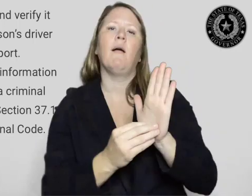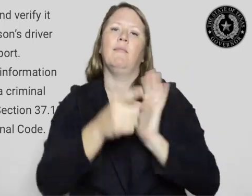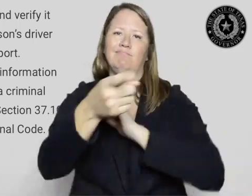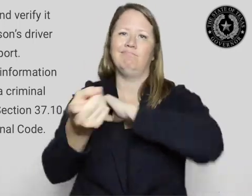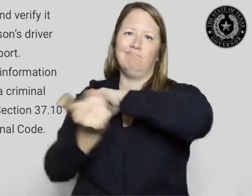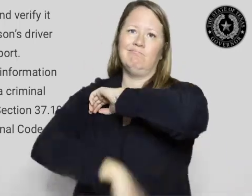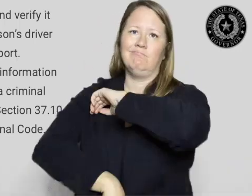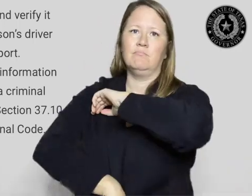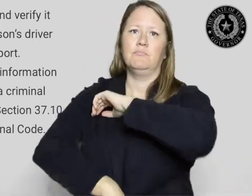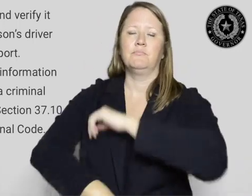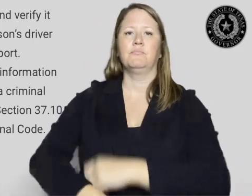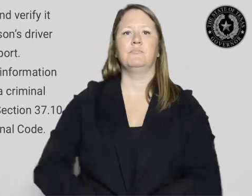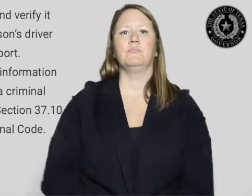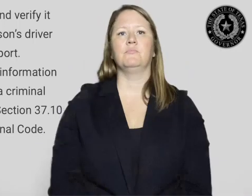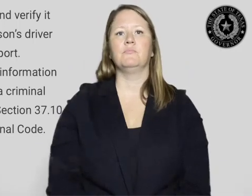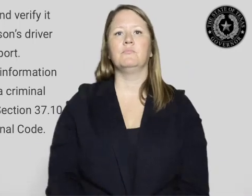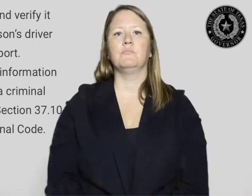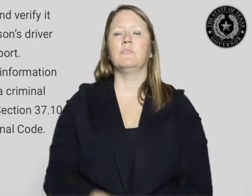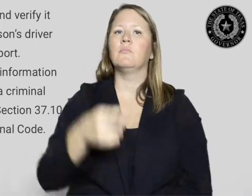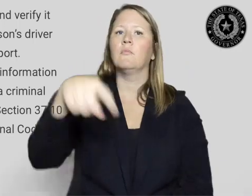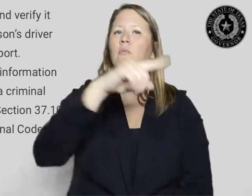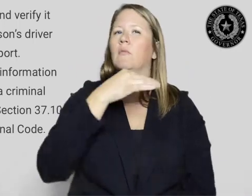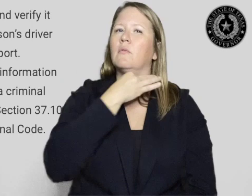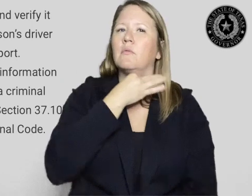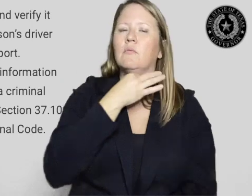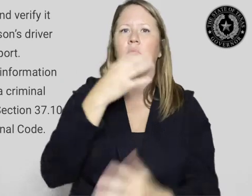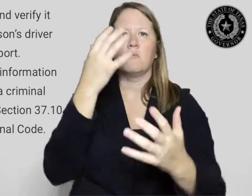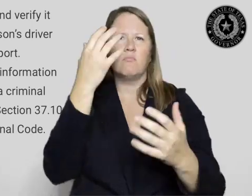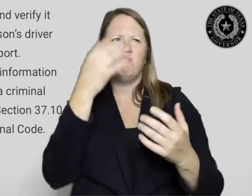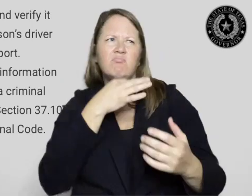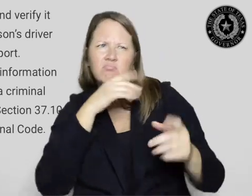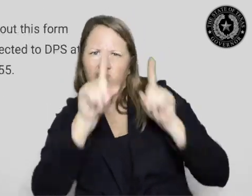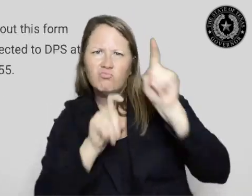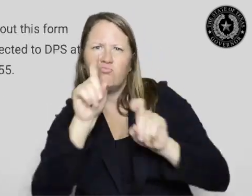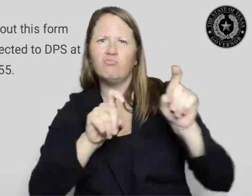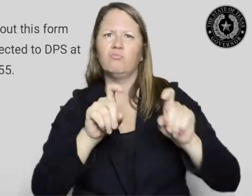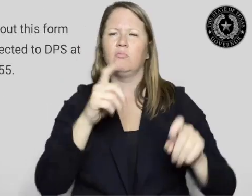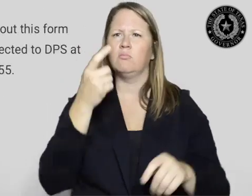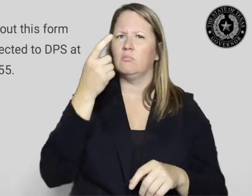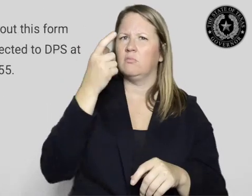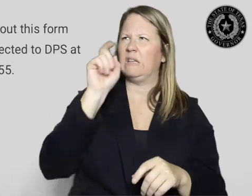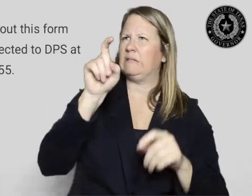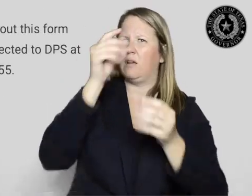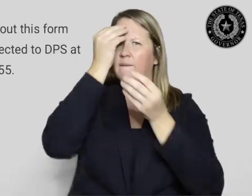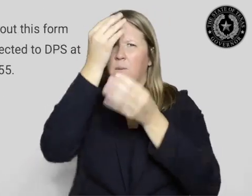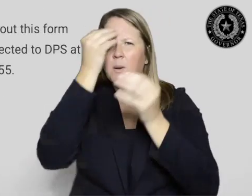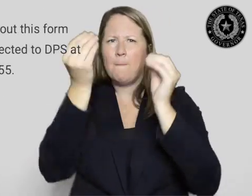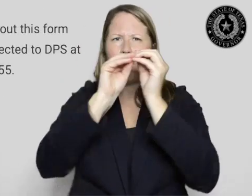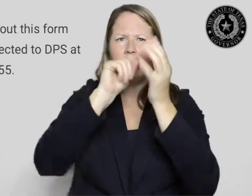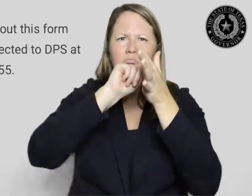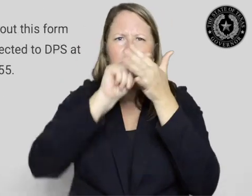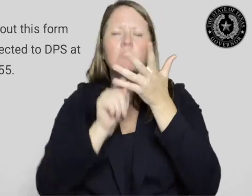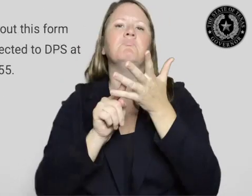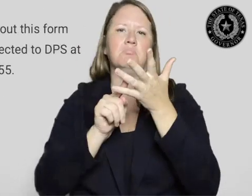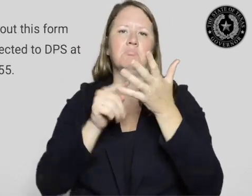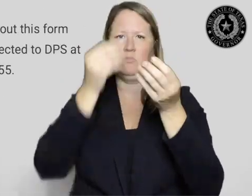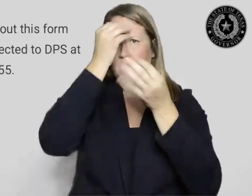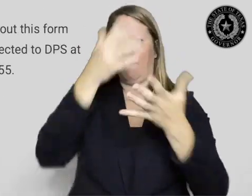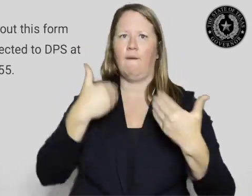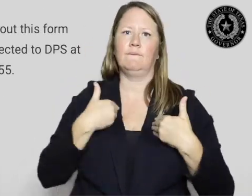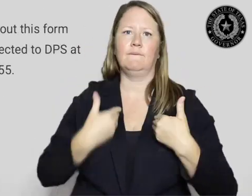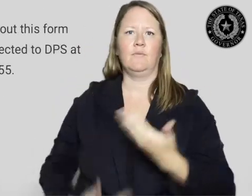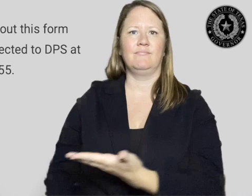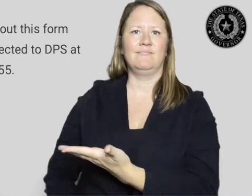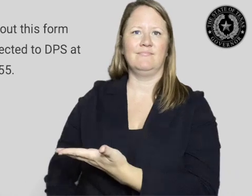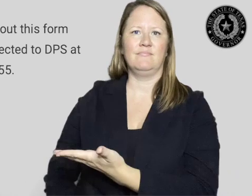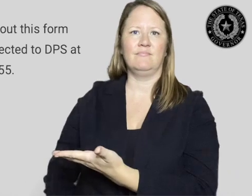is a criminal offense under Section 37.10 of the Texas Penal Code. Questions about this form should be directed to DPS